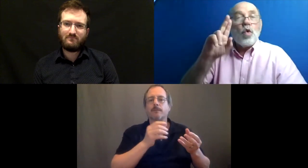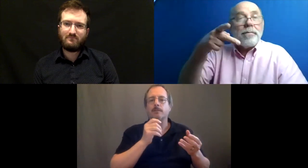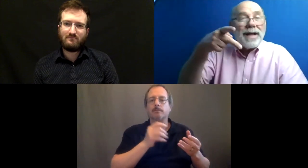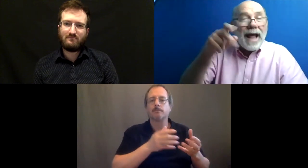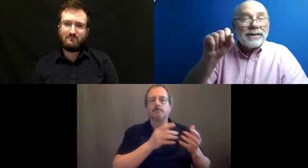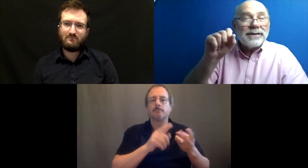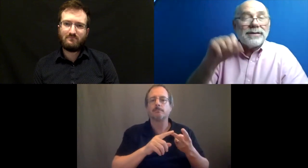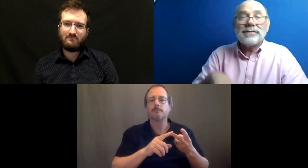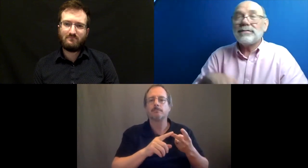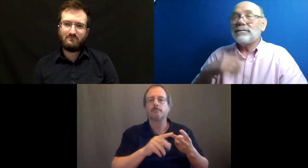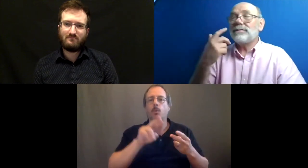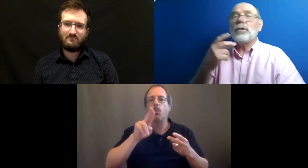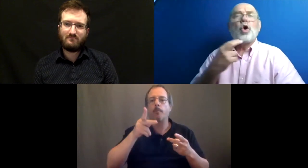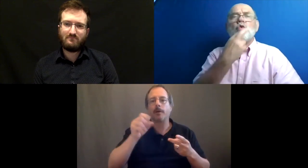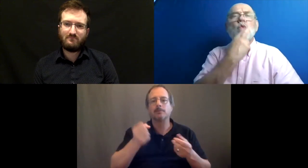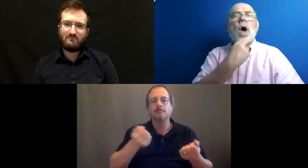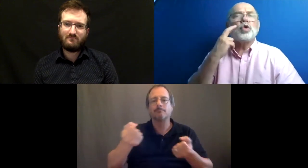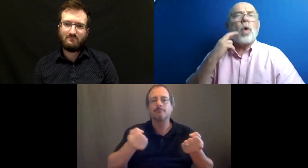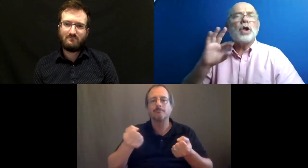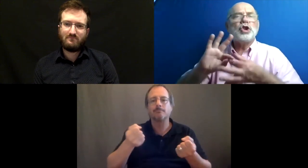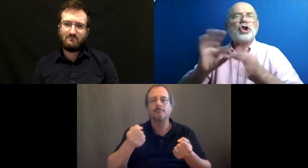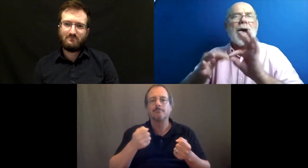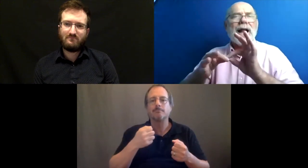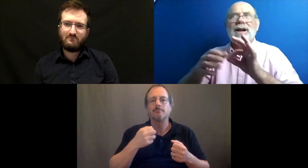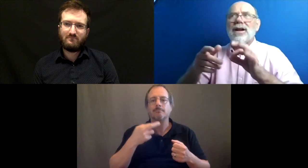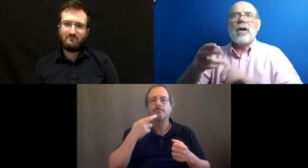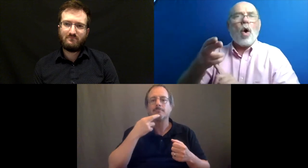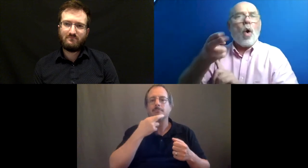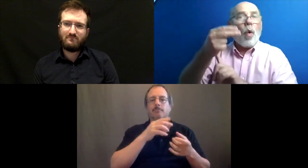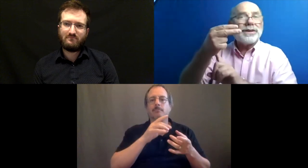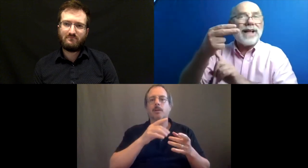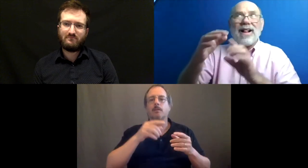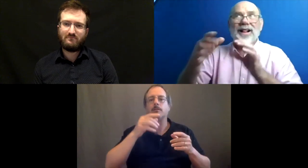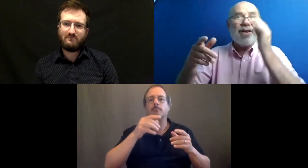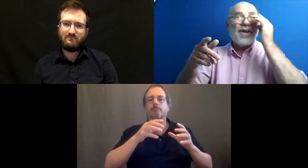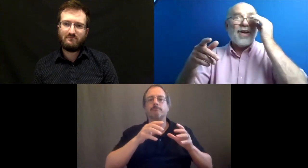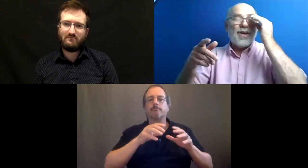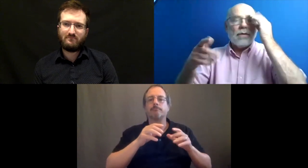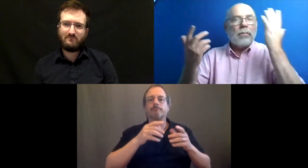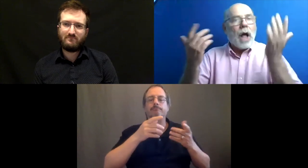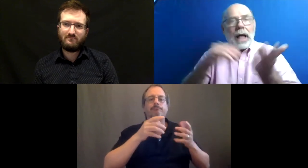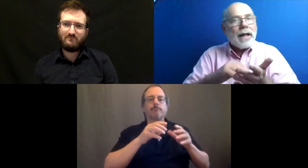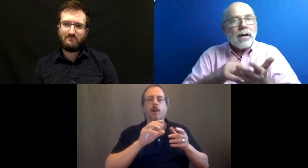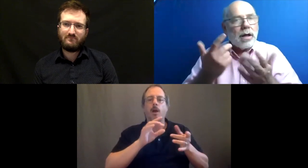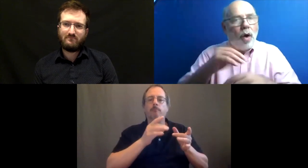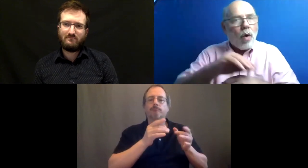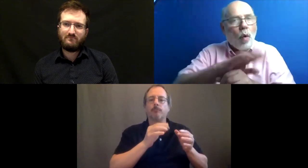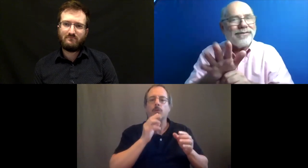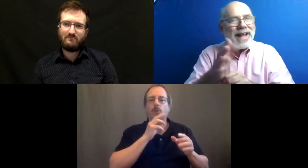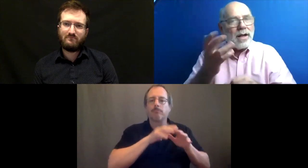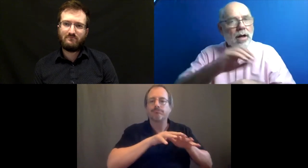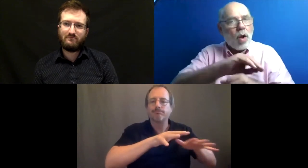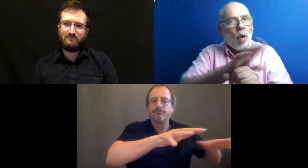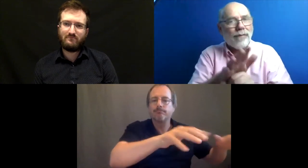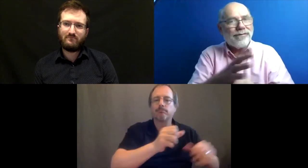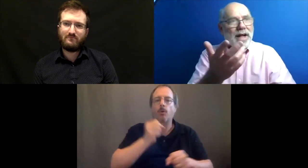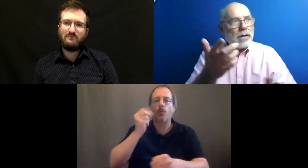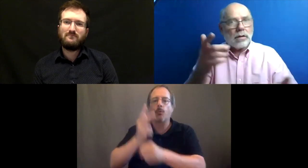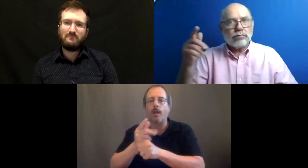the private industry, Microsoft, UPS, large restaurant and hotel chains, again, COVID